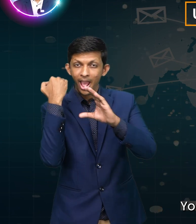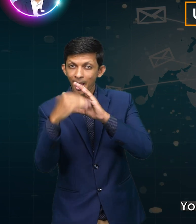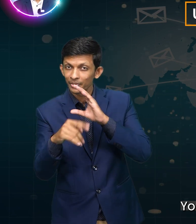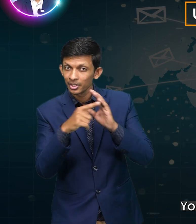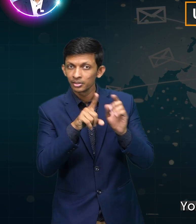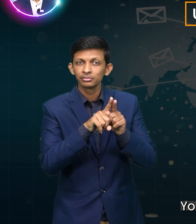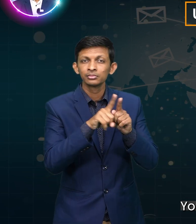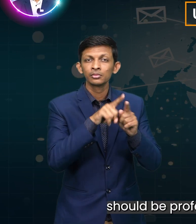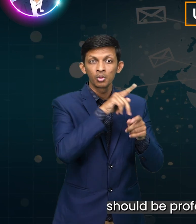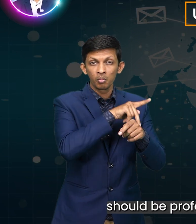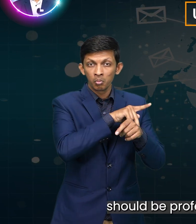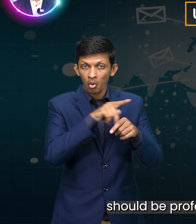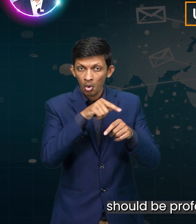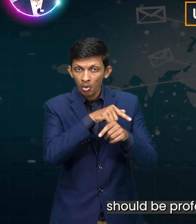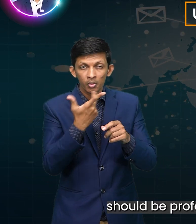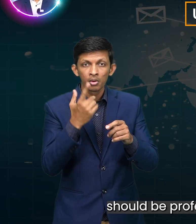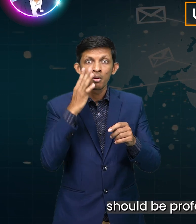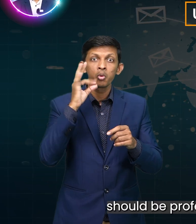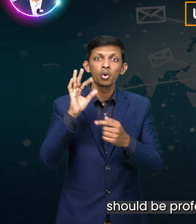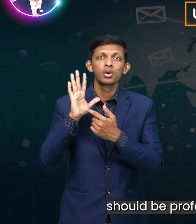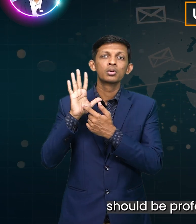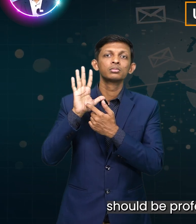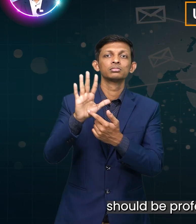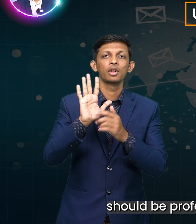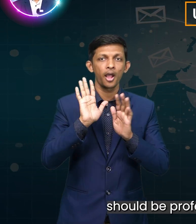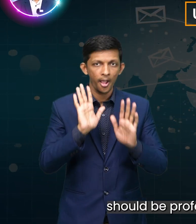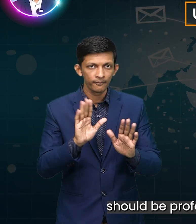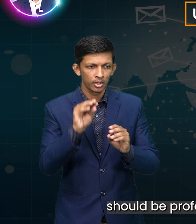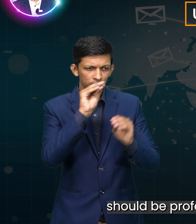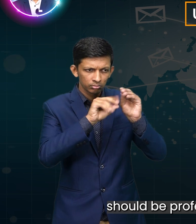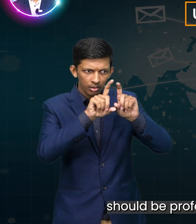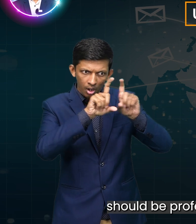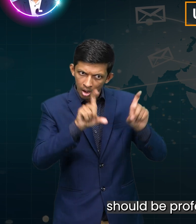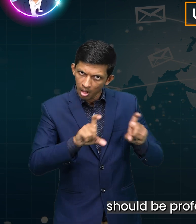Your email address should be professional and straightforward.